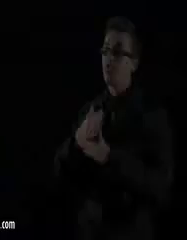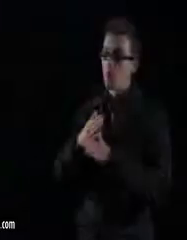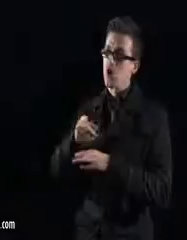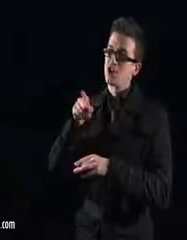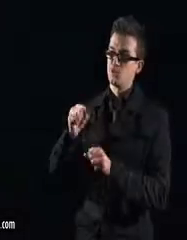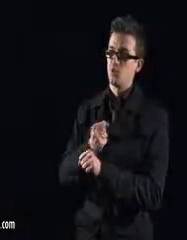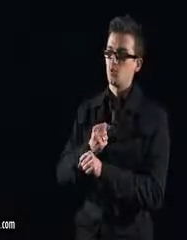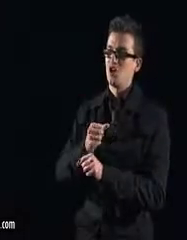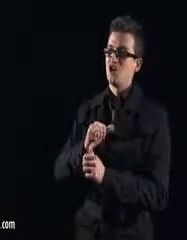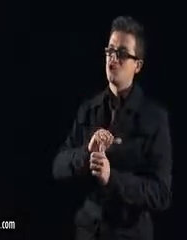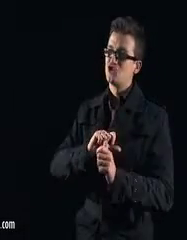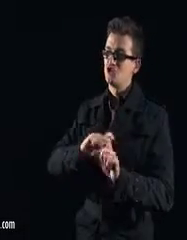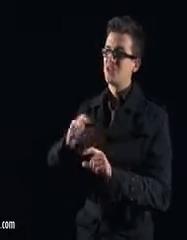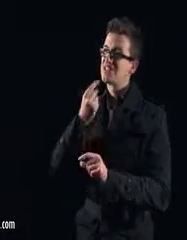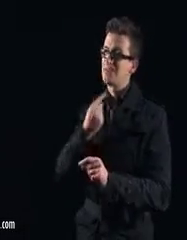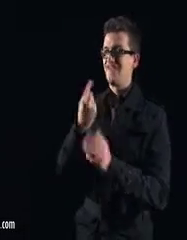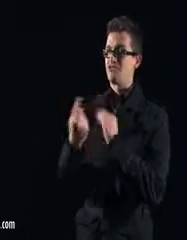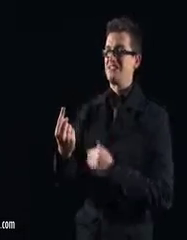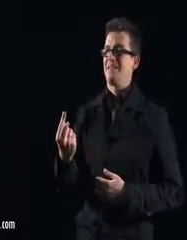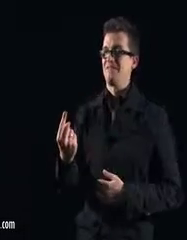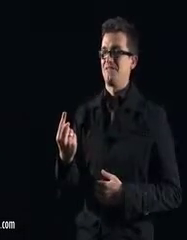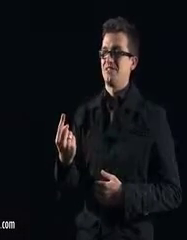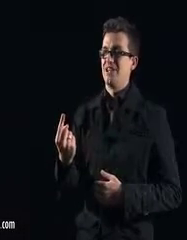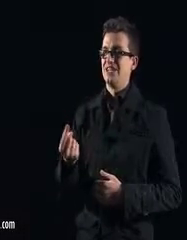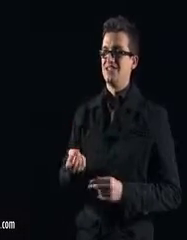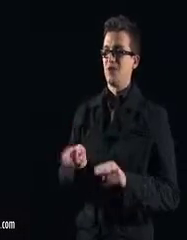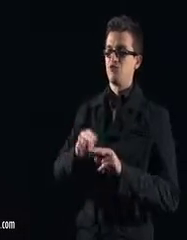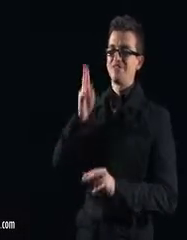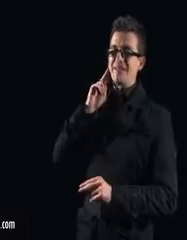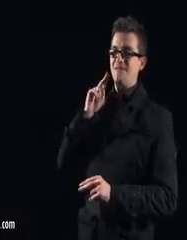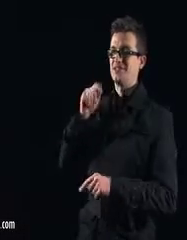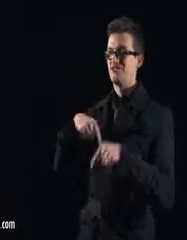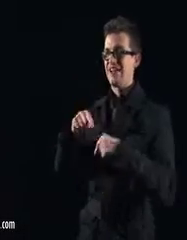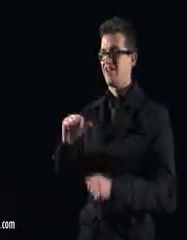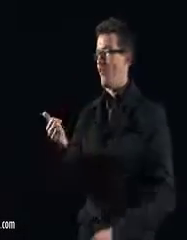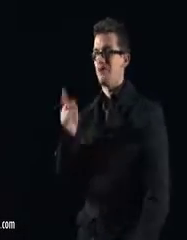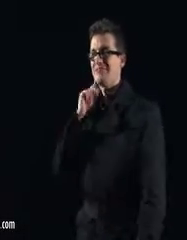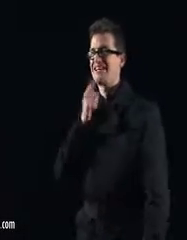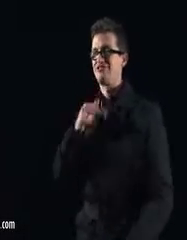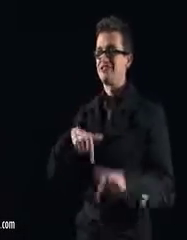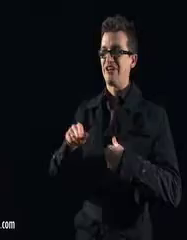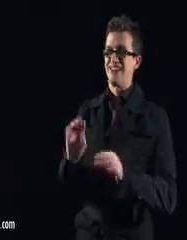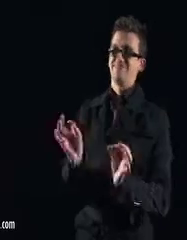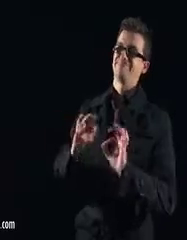I always think that the work that you do should speak for itself. It doesn't matter whether you're a deaf director or a hearing